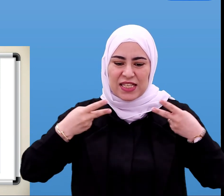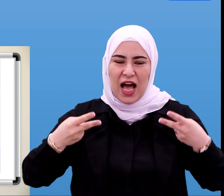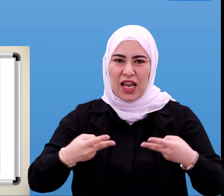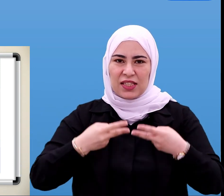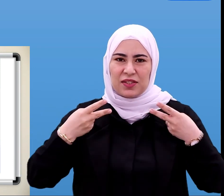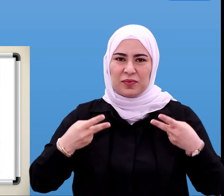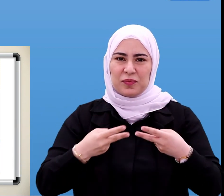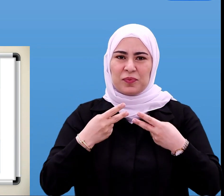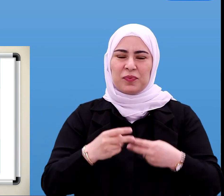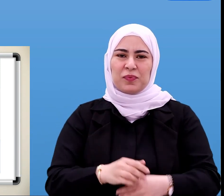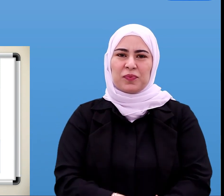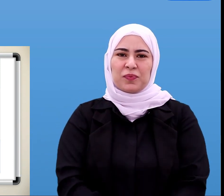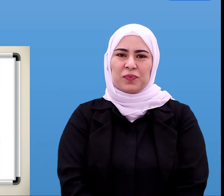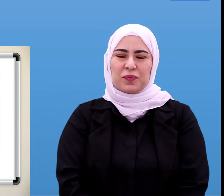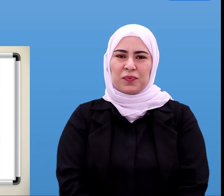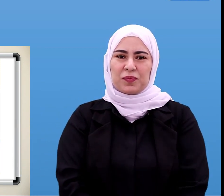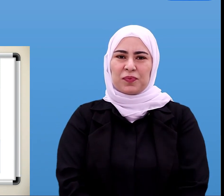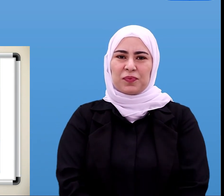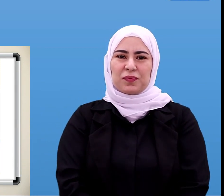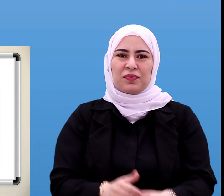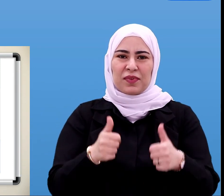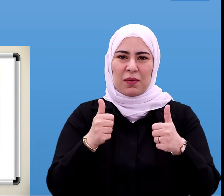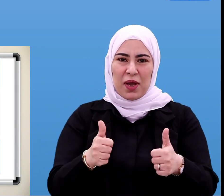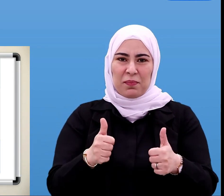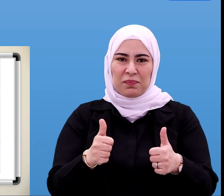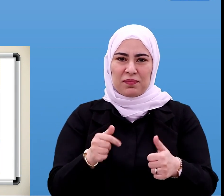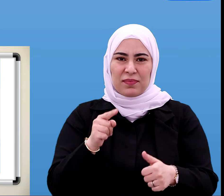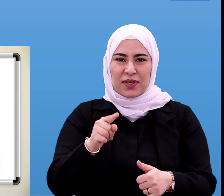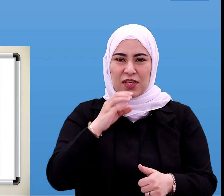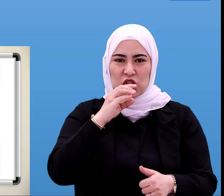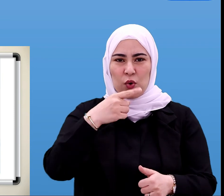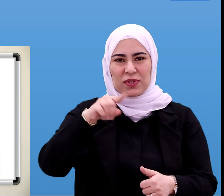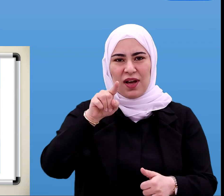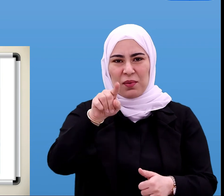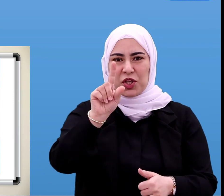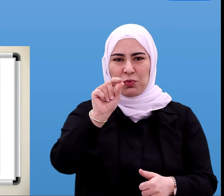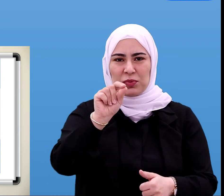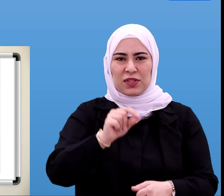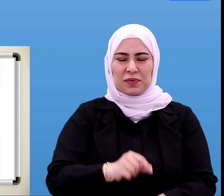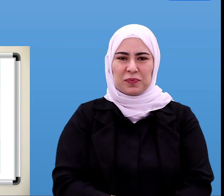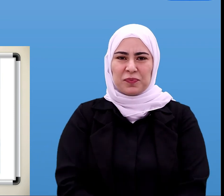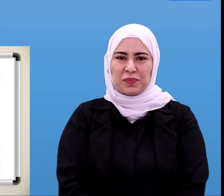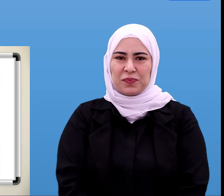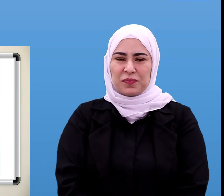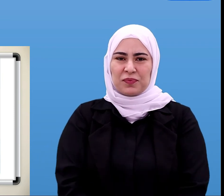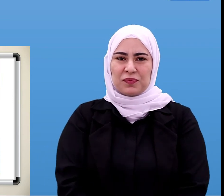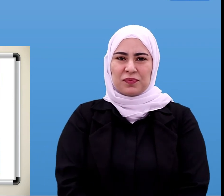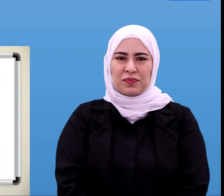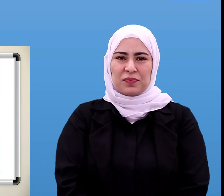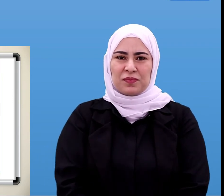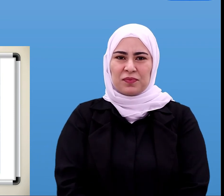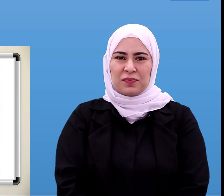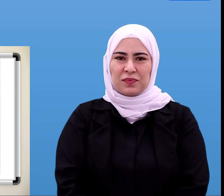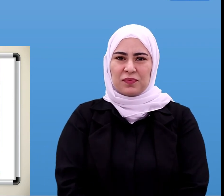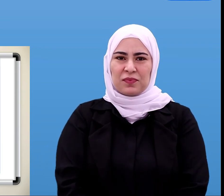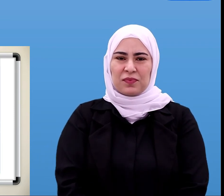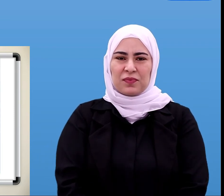salad. Okay? If you got it right, well done. Now, let's learn more